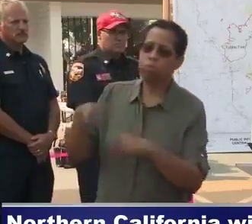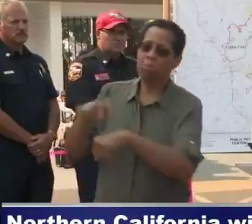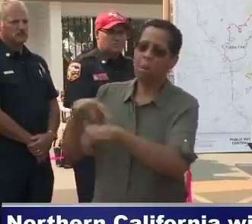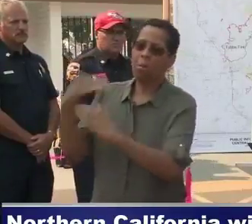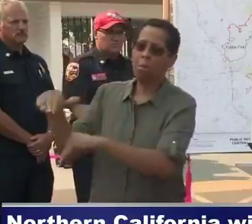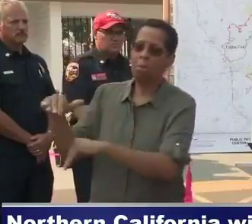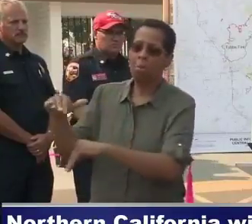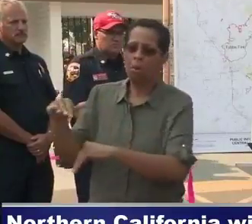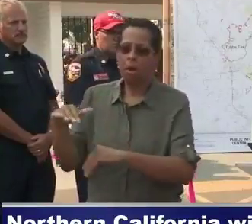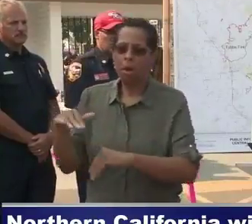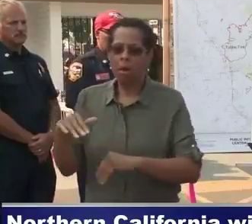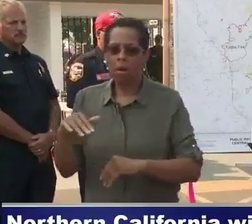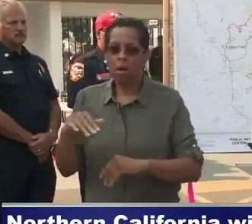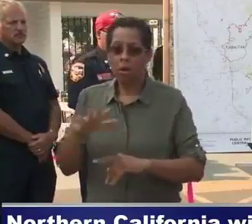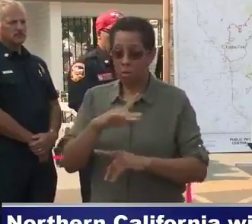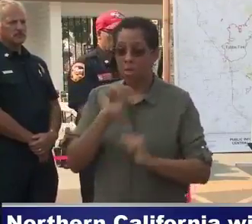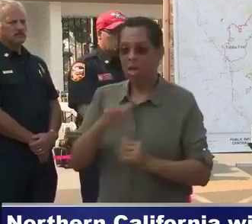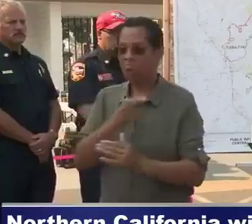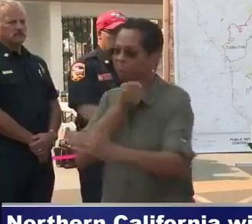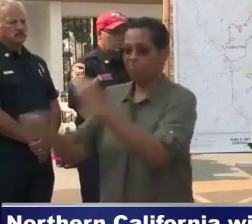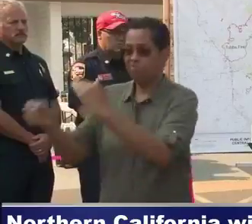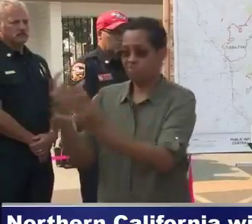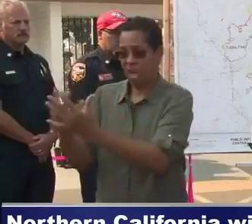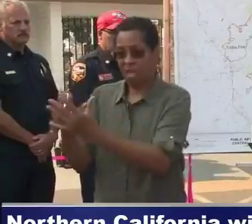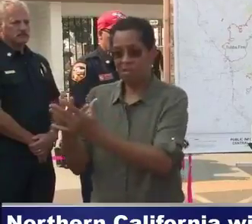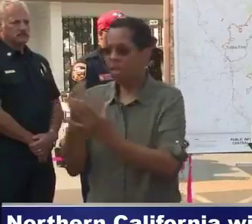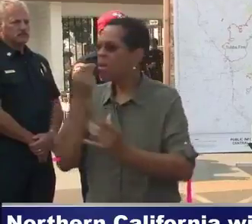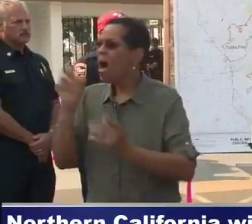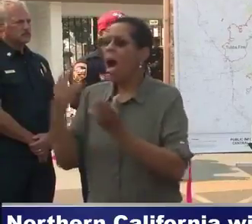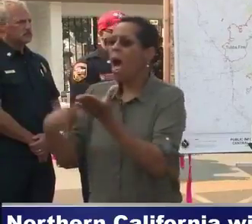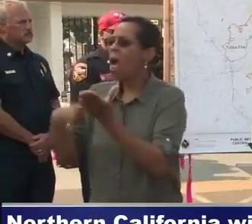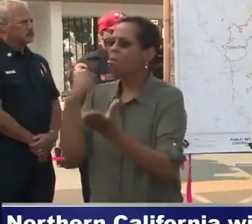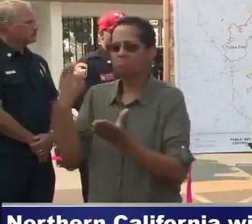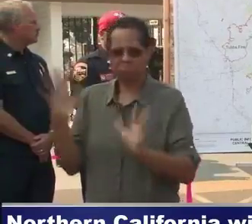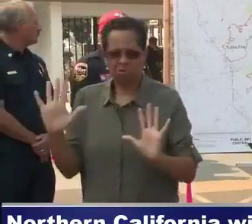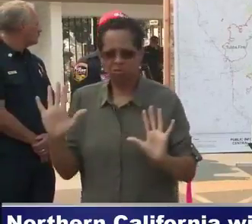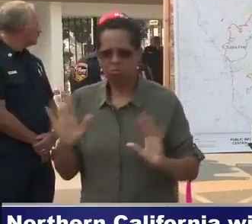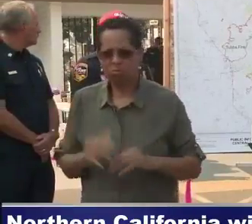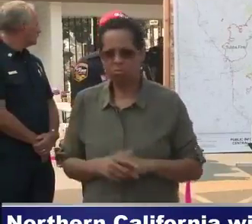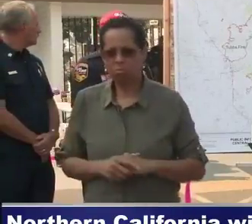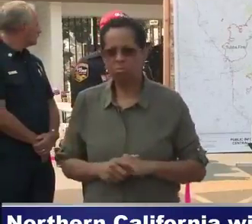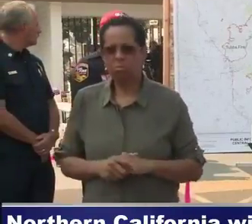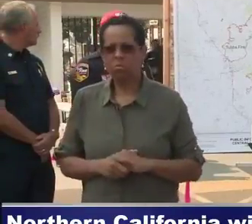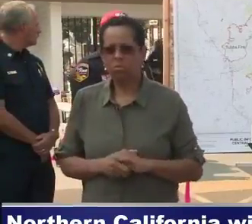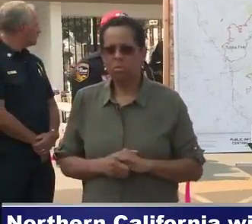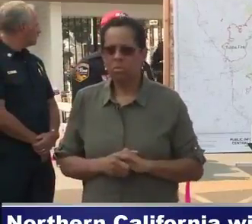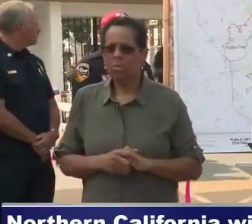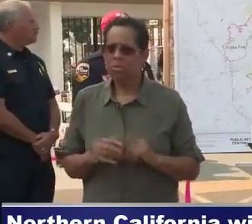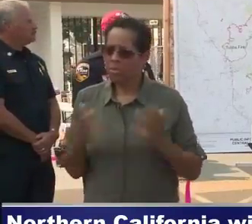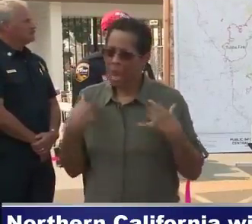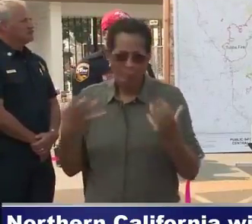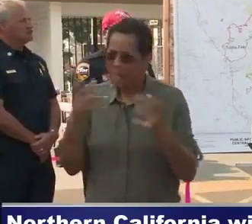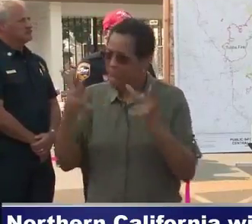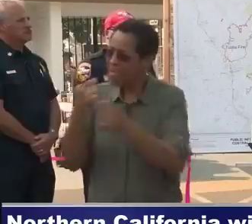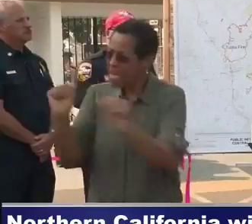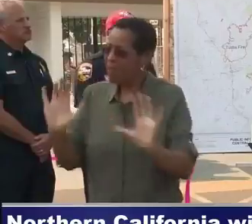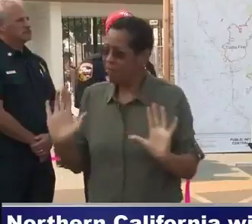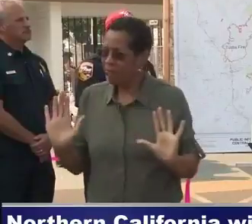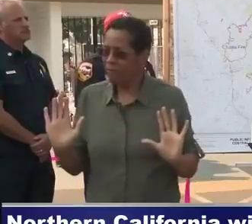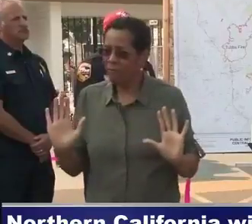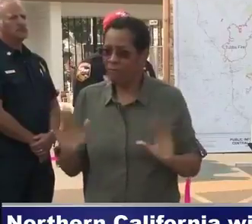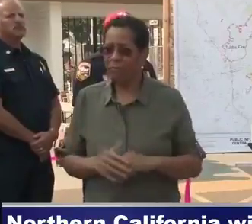as a result. We're doing it to keep people safe. We've also had some reports of interference